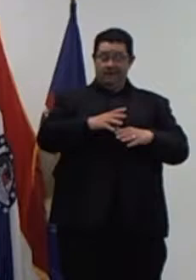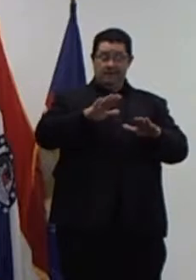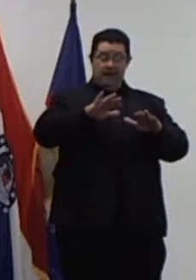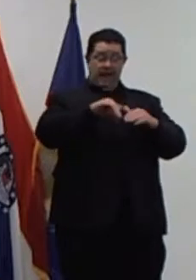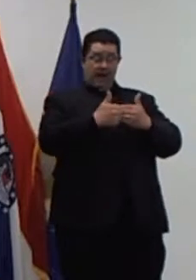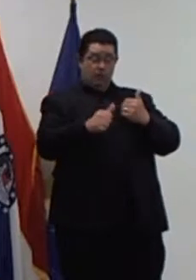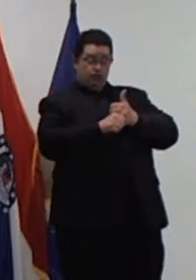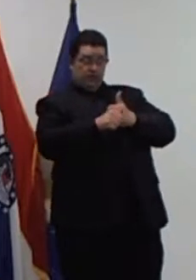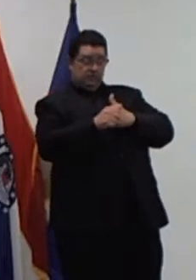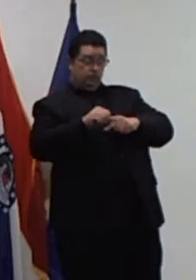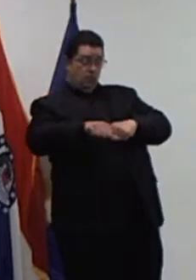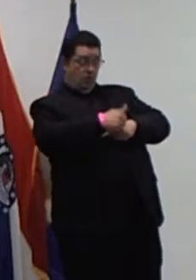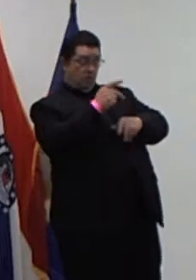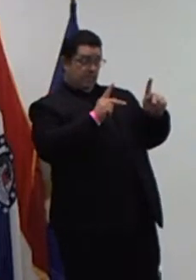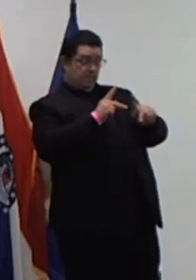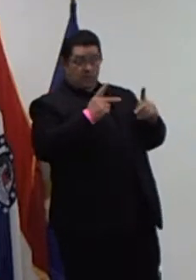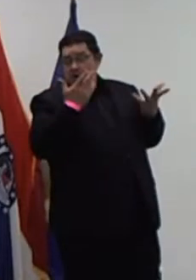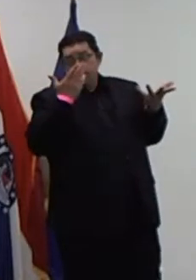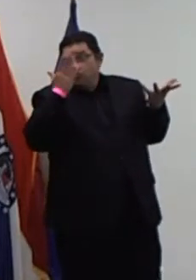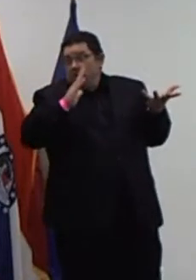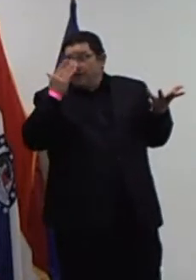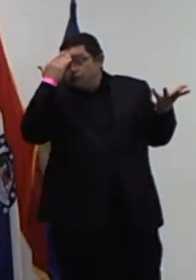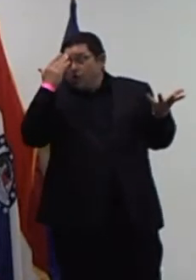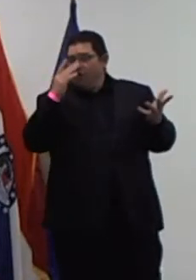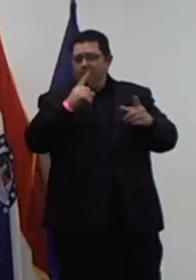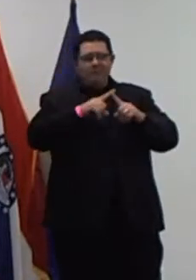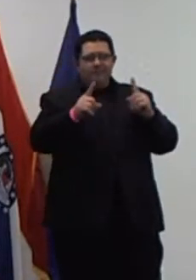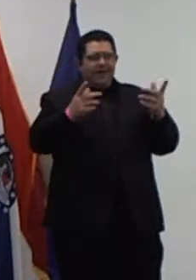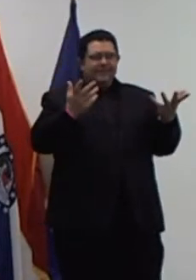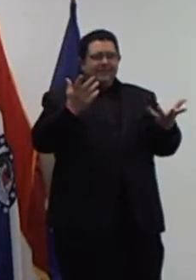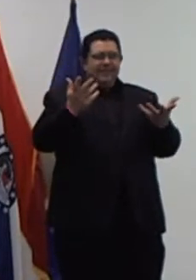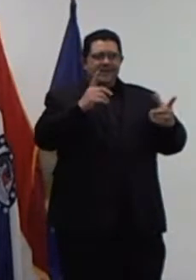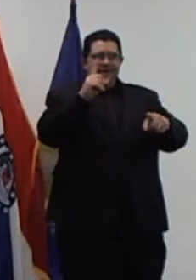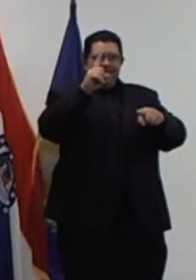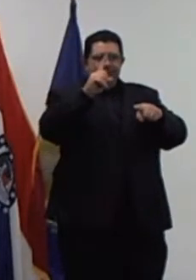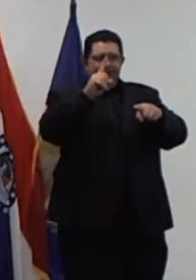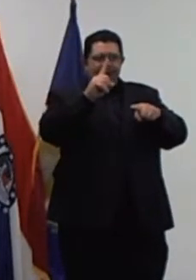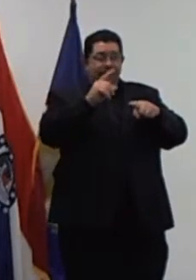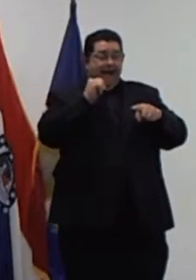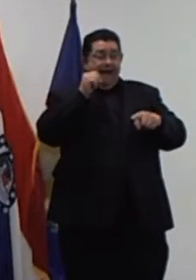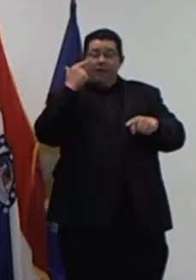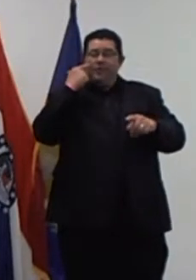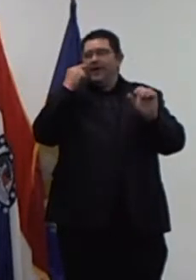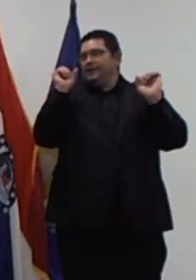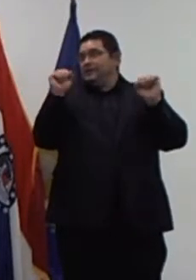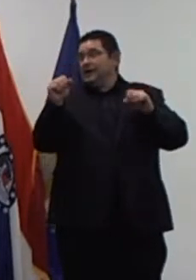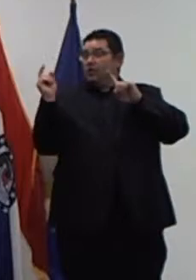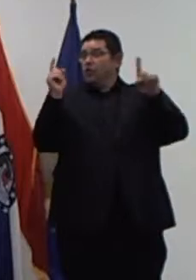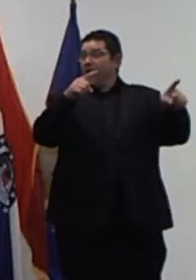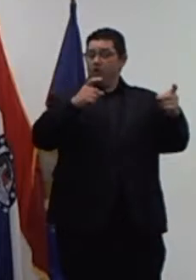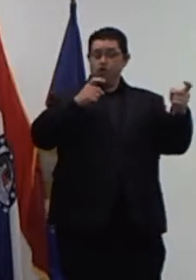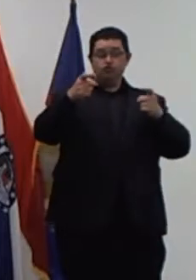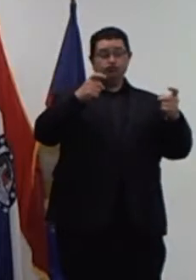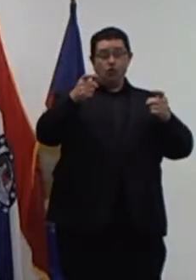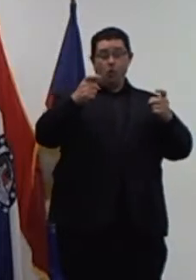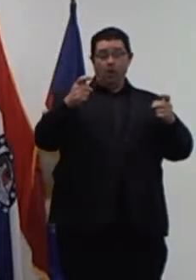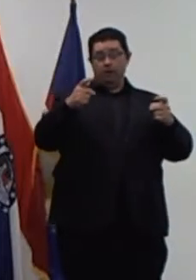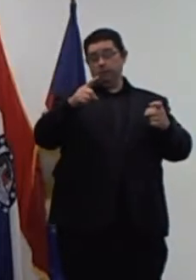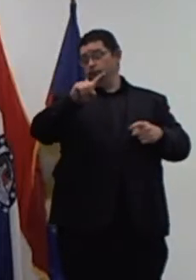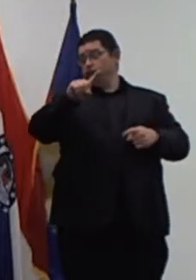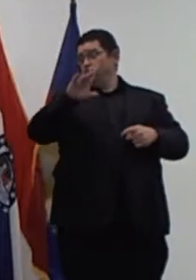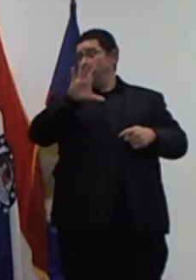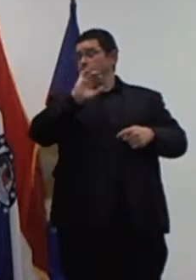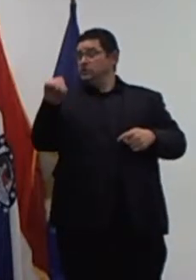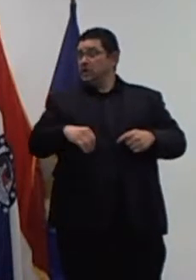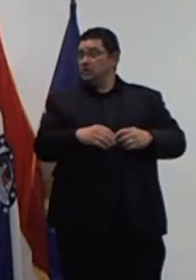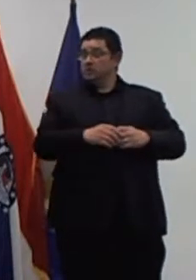may never know. But I don't think you're ever going to be able to go down there and control that at some point. We're right now trying to figure out,